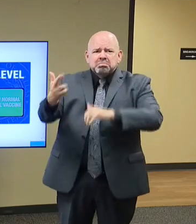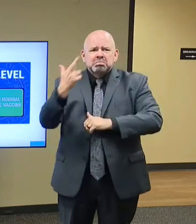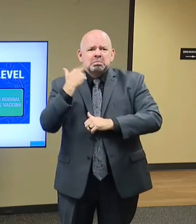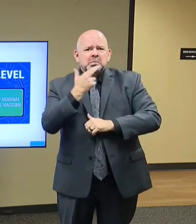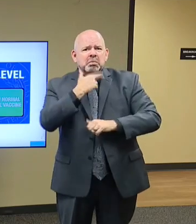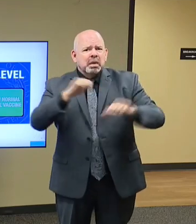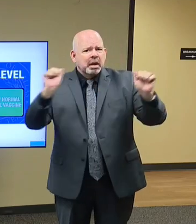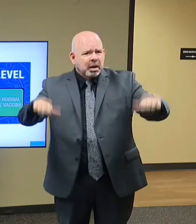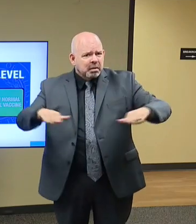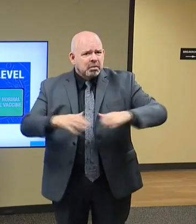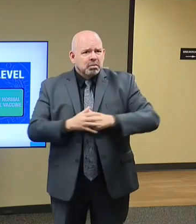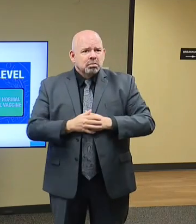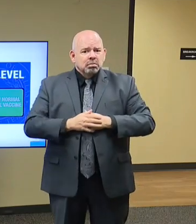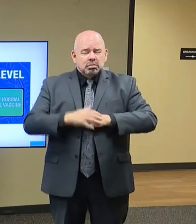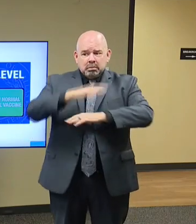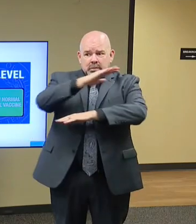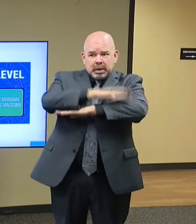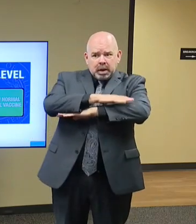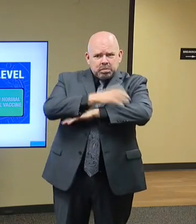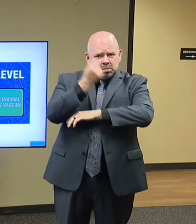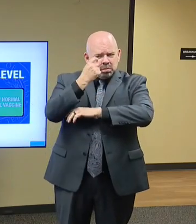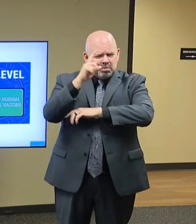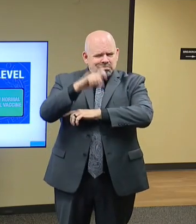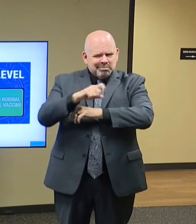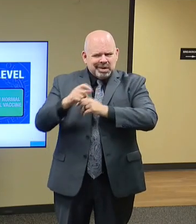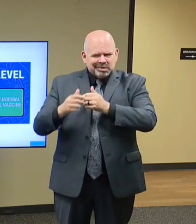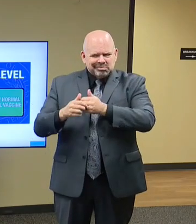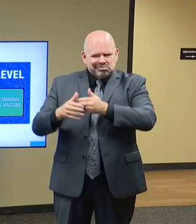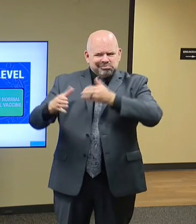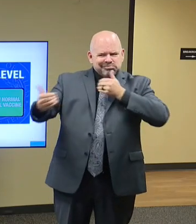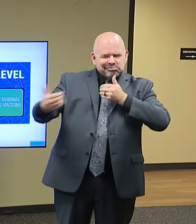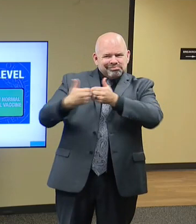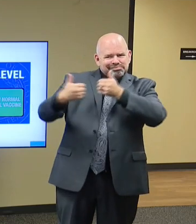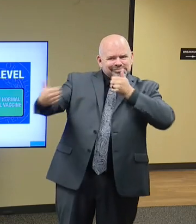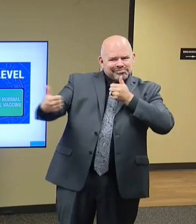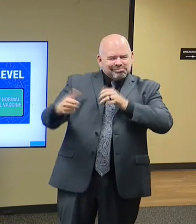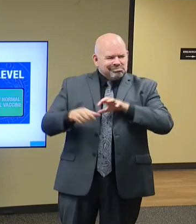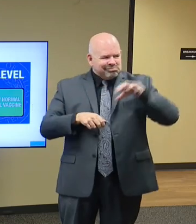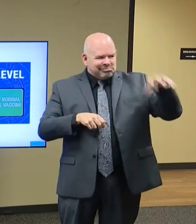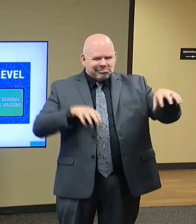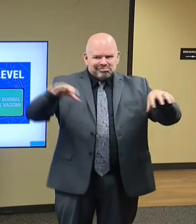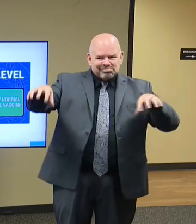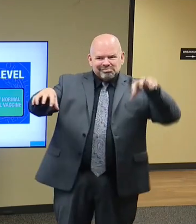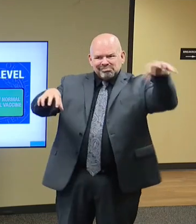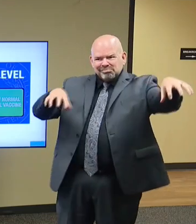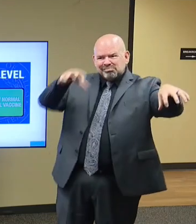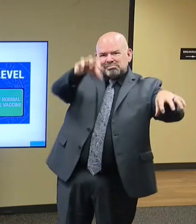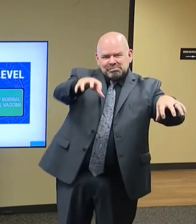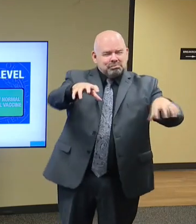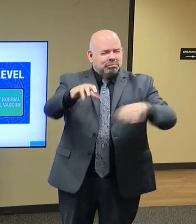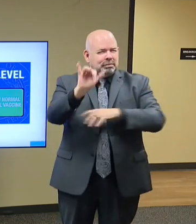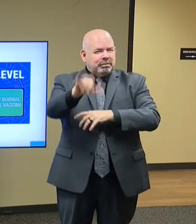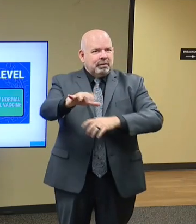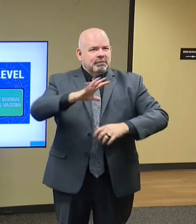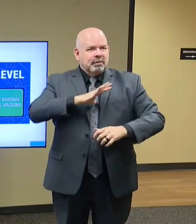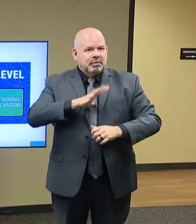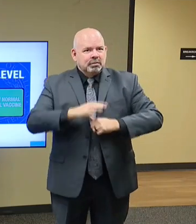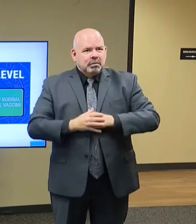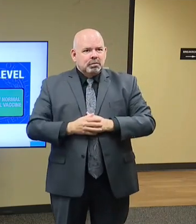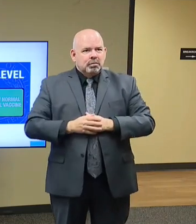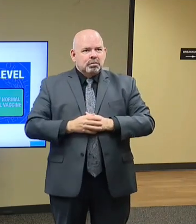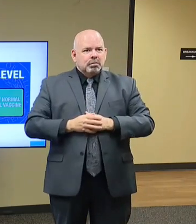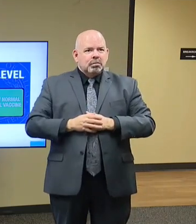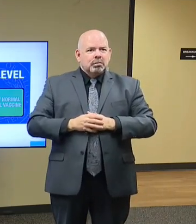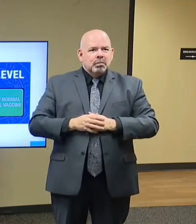spaced more than 6 feet apart and the staff and patrons are taking the appropriate precautions, which means the staff is